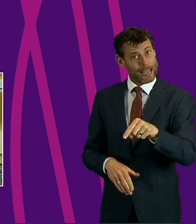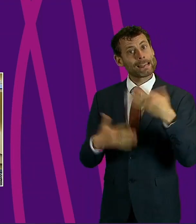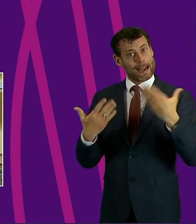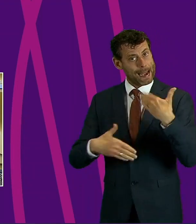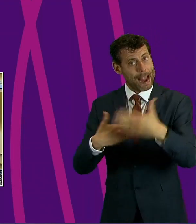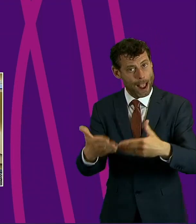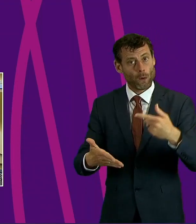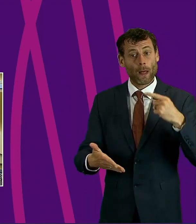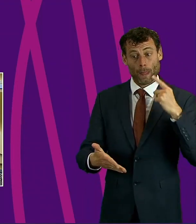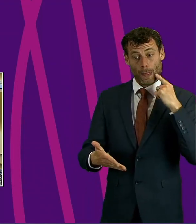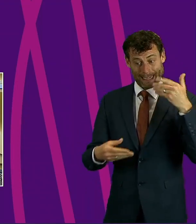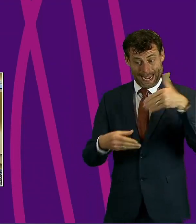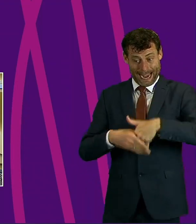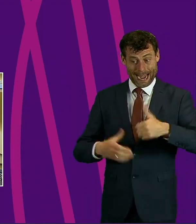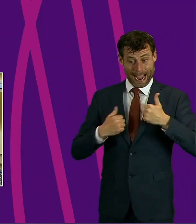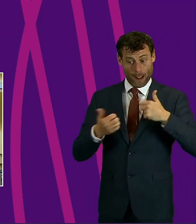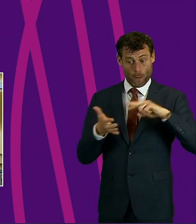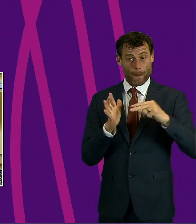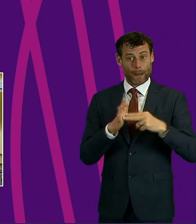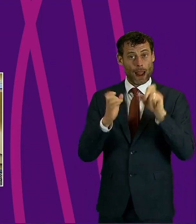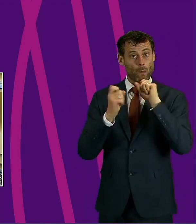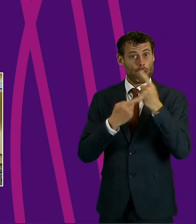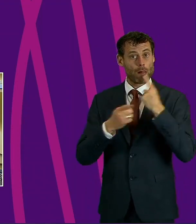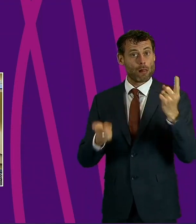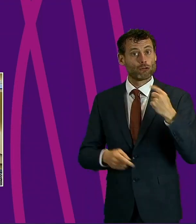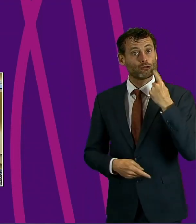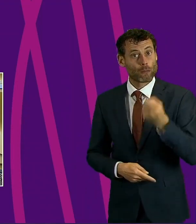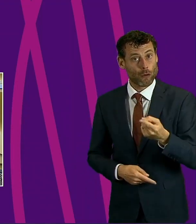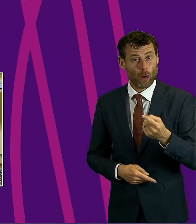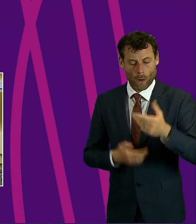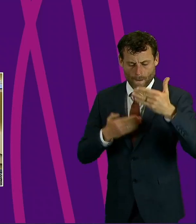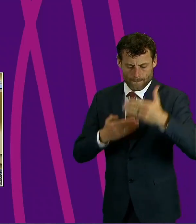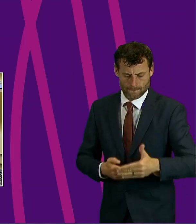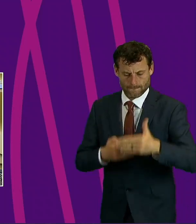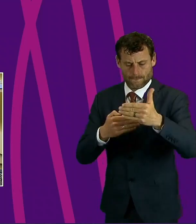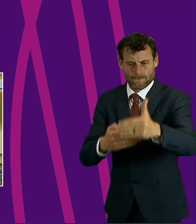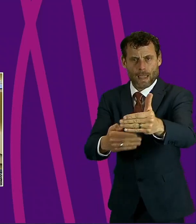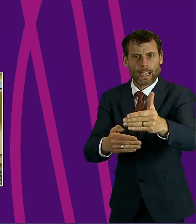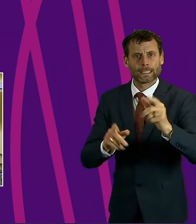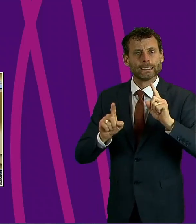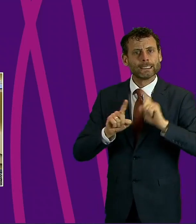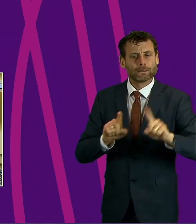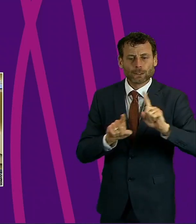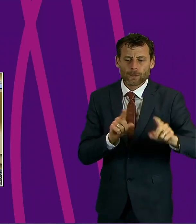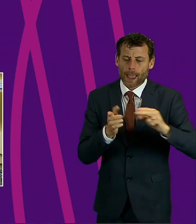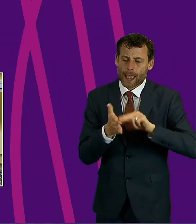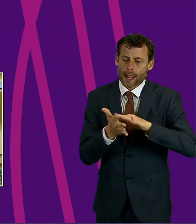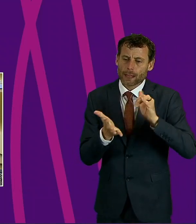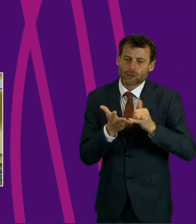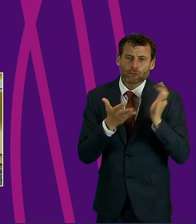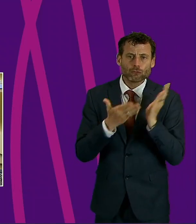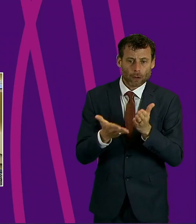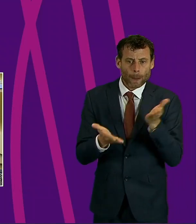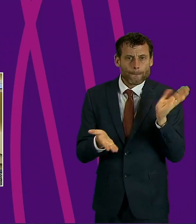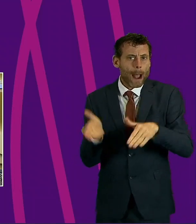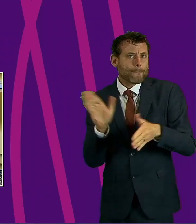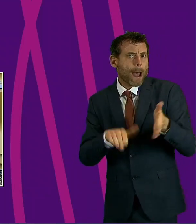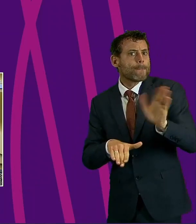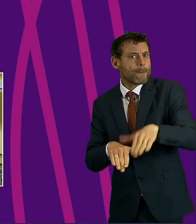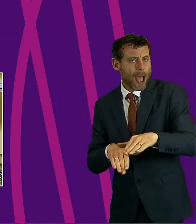route map. We will set out in broad terms the phasing of what we're trying to do, but at every phase of what we're trying to do over the next weeks